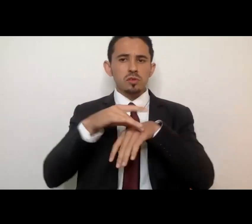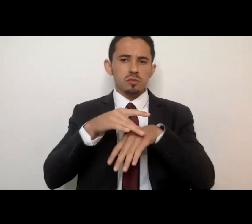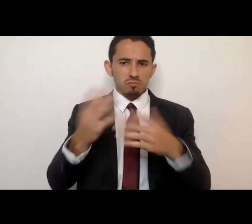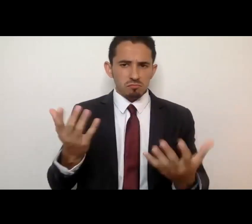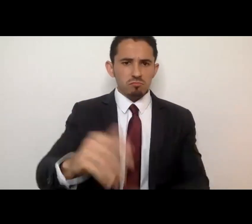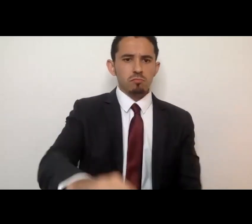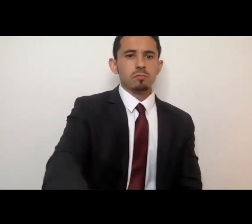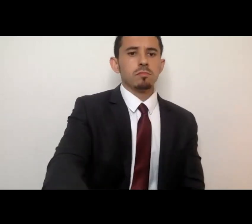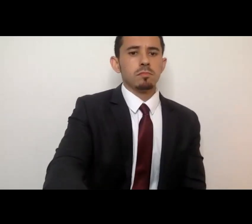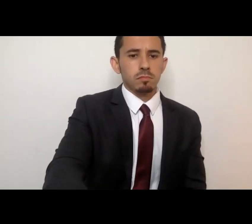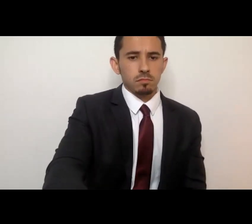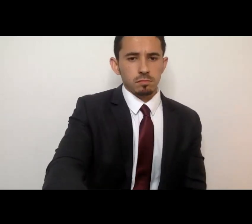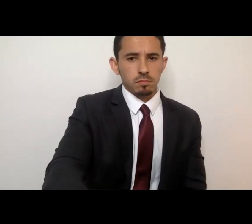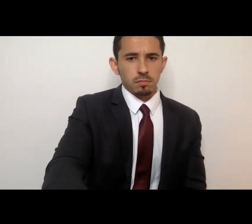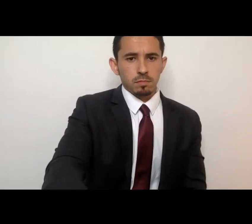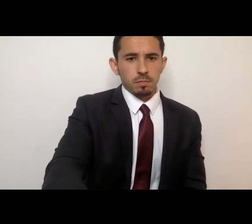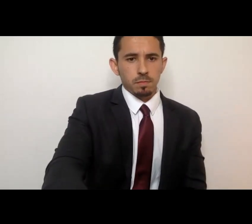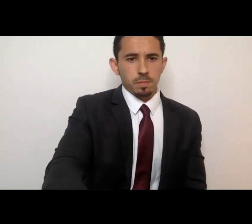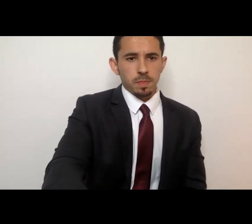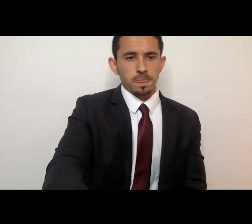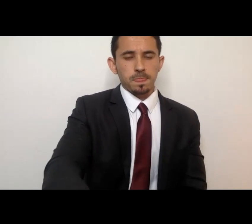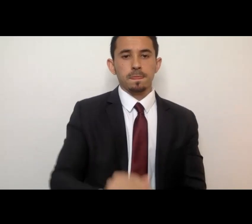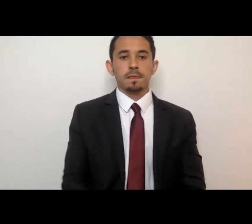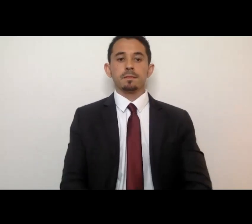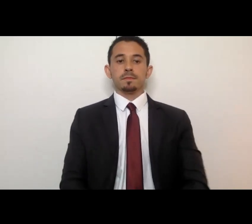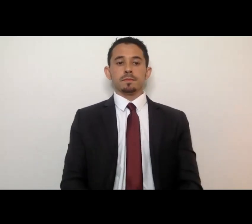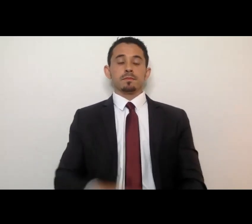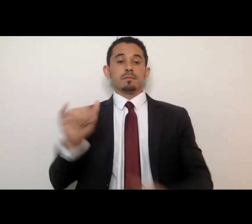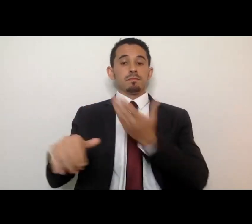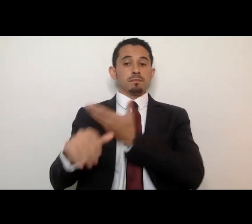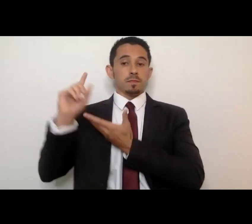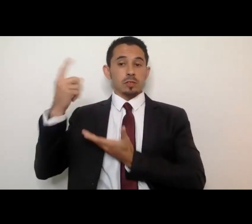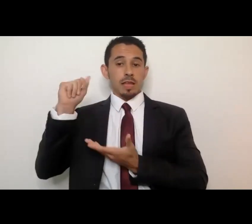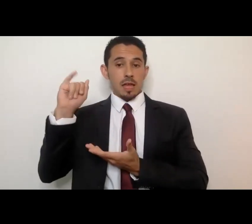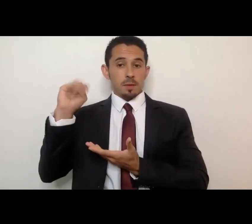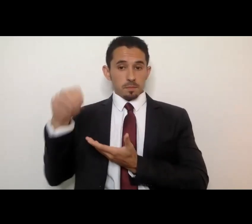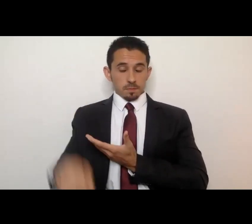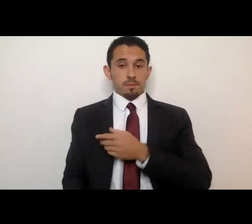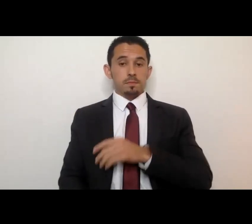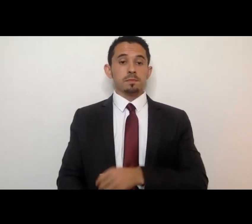The study of ticks and tick-borne and their distribution geographically.